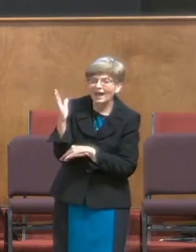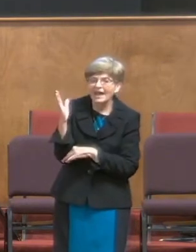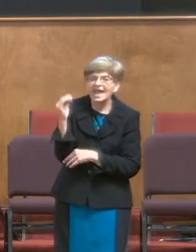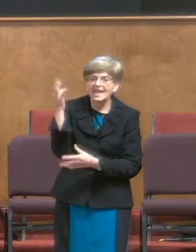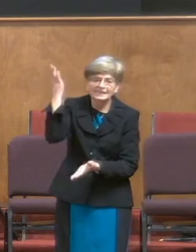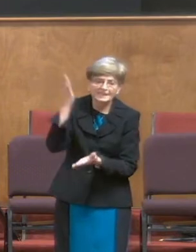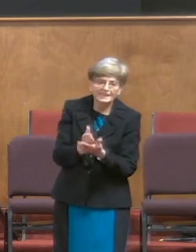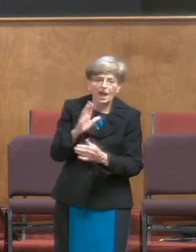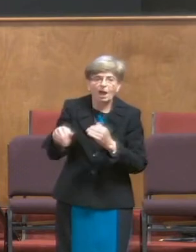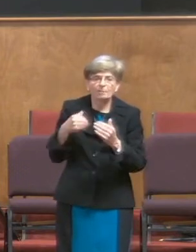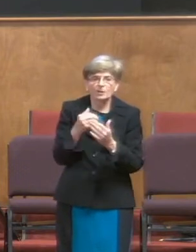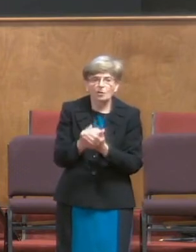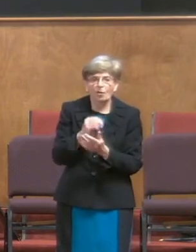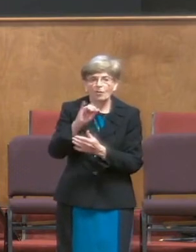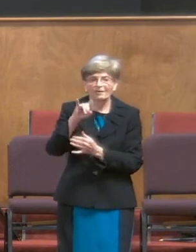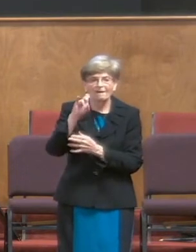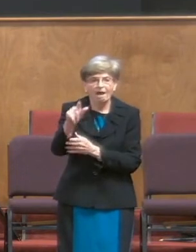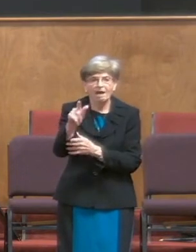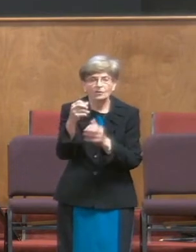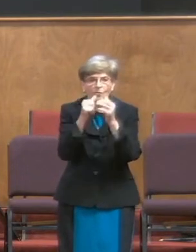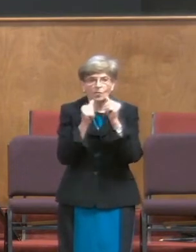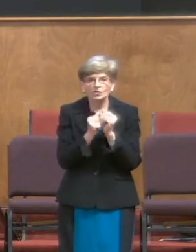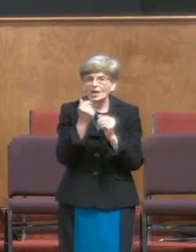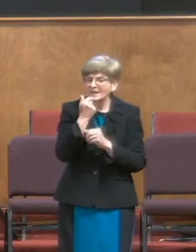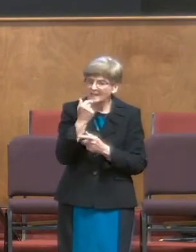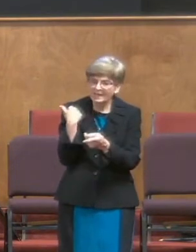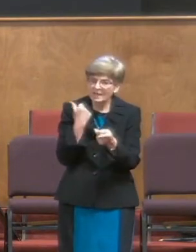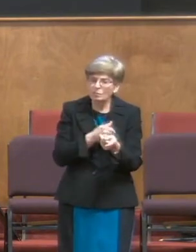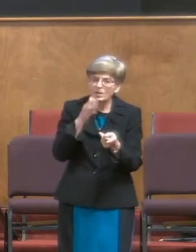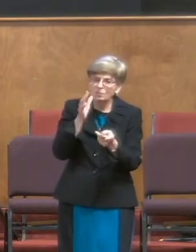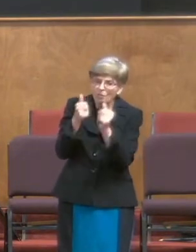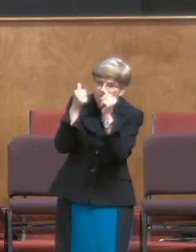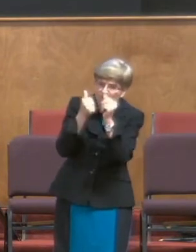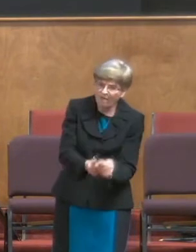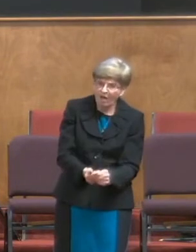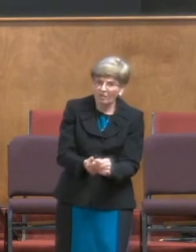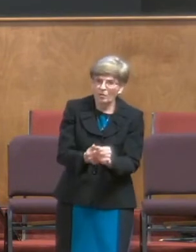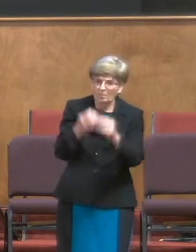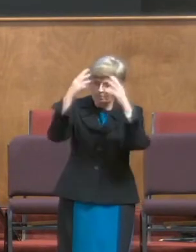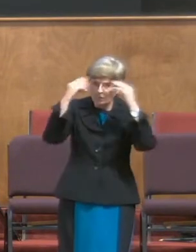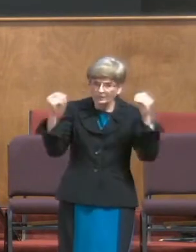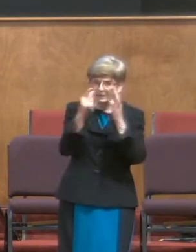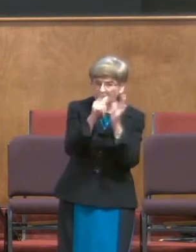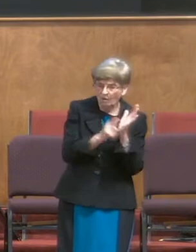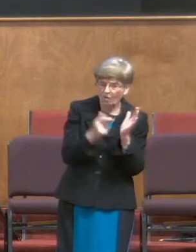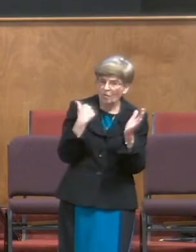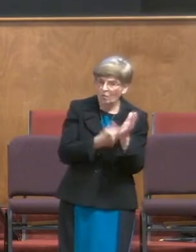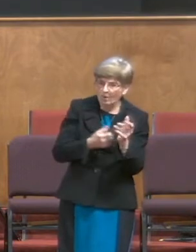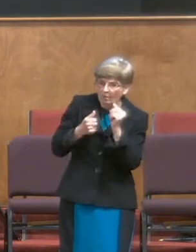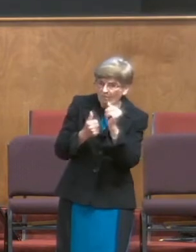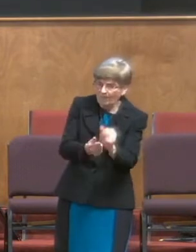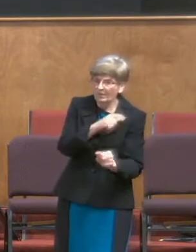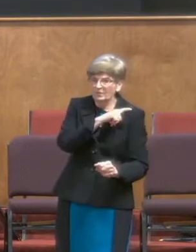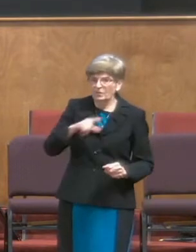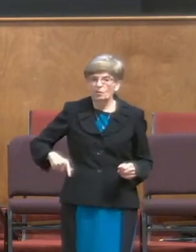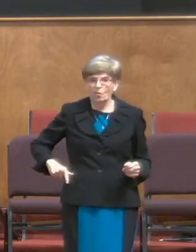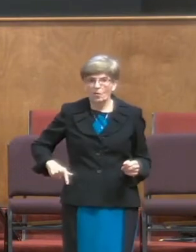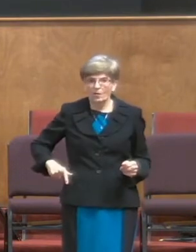going to go by the letter of the law. We are going to pursue the Lord. And as long as he lived, they